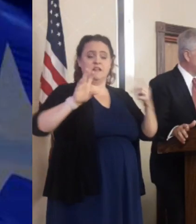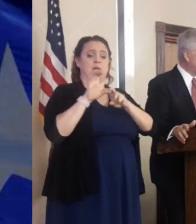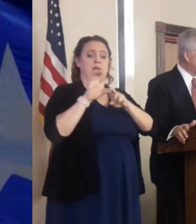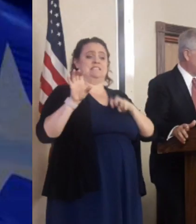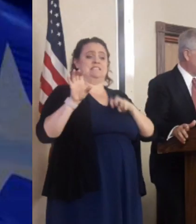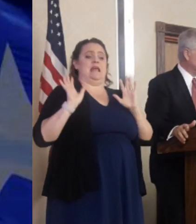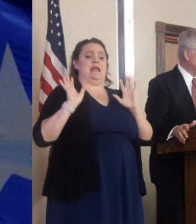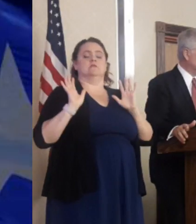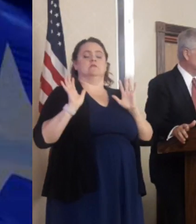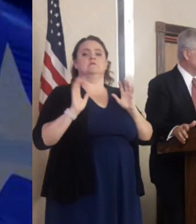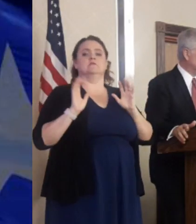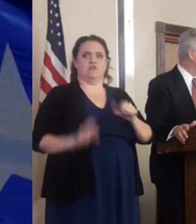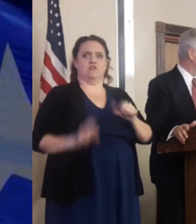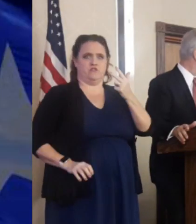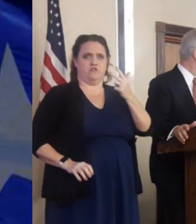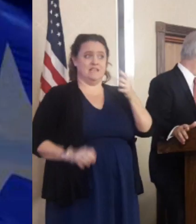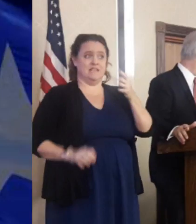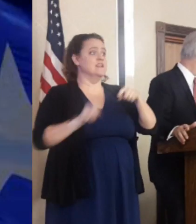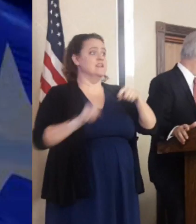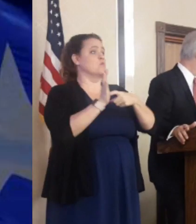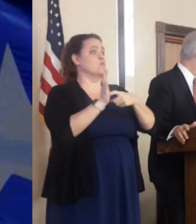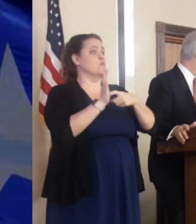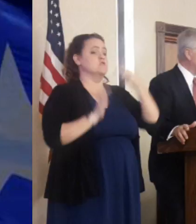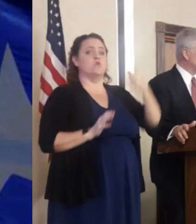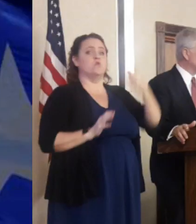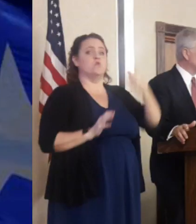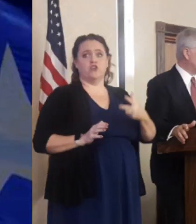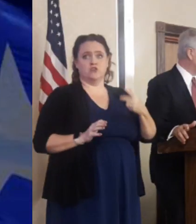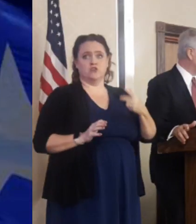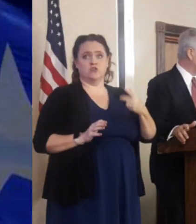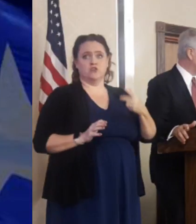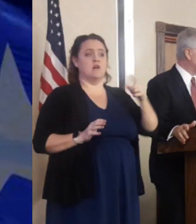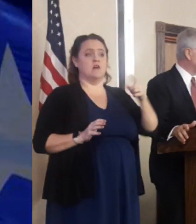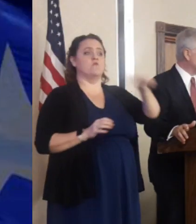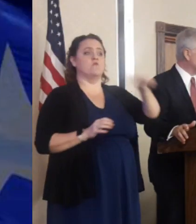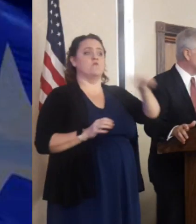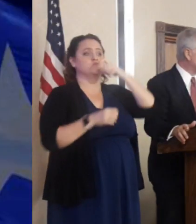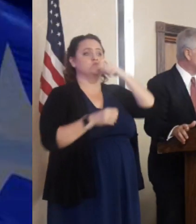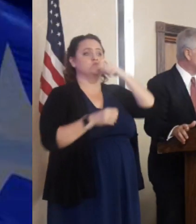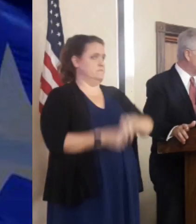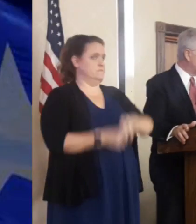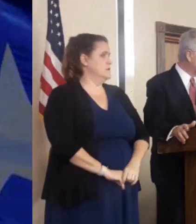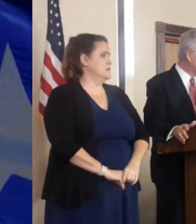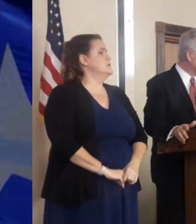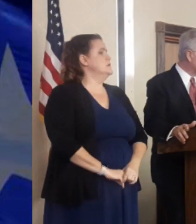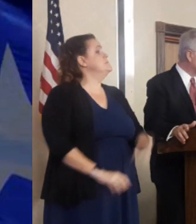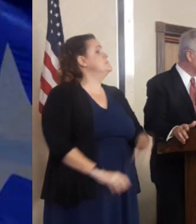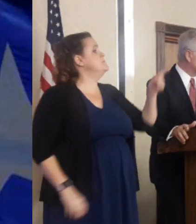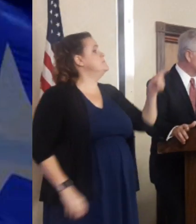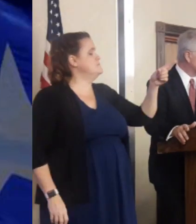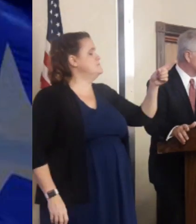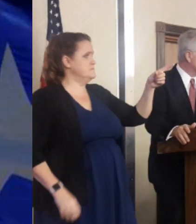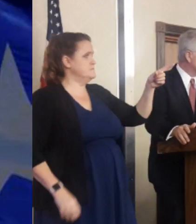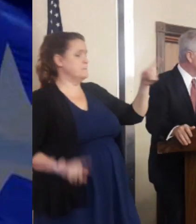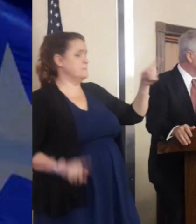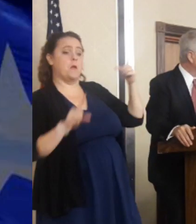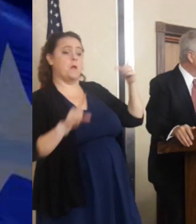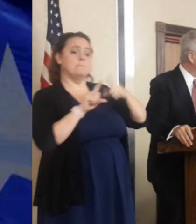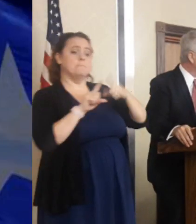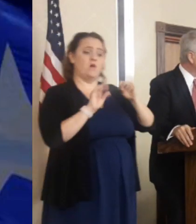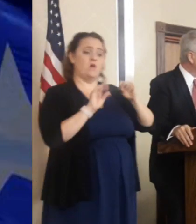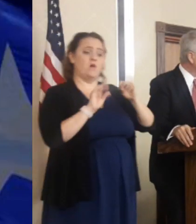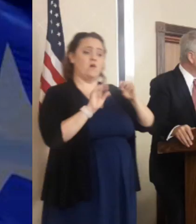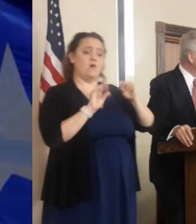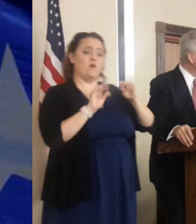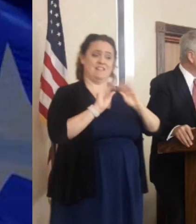body. 1 second. Point of information? Sorry, of those voting. Yeah, 2/3 of those voting. Yes, sir. Chris McDonald, SD6, so what